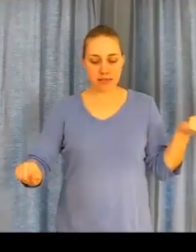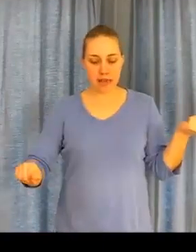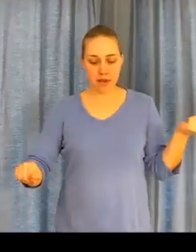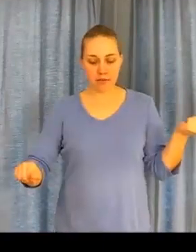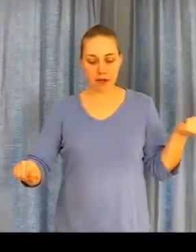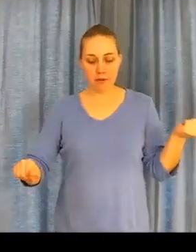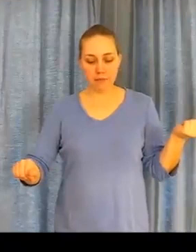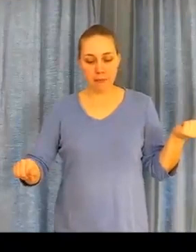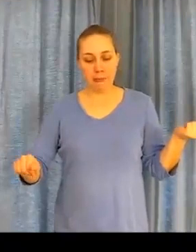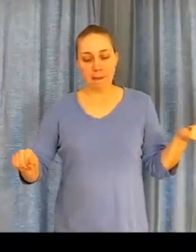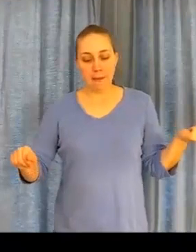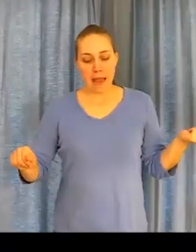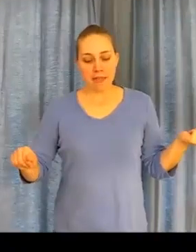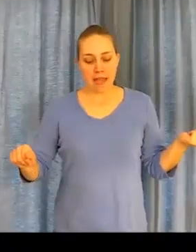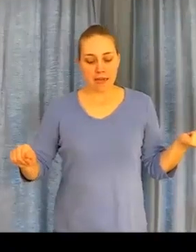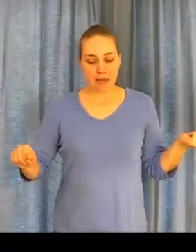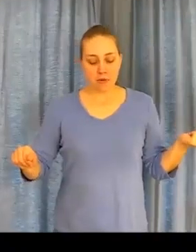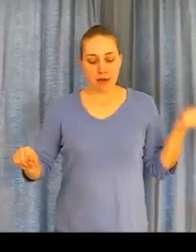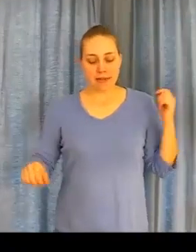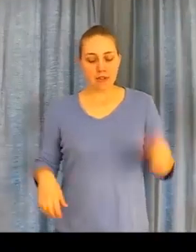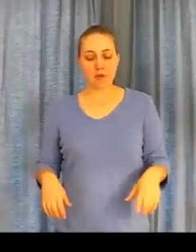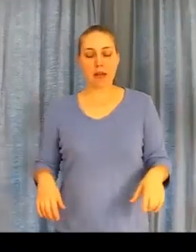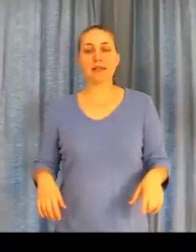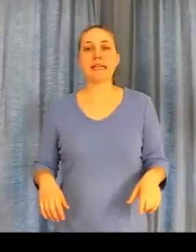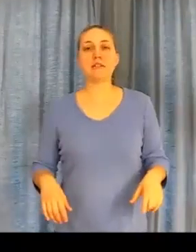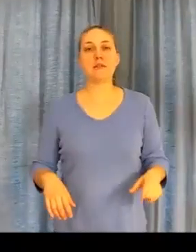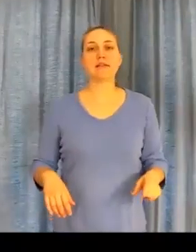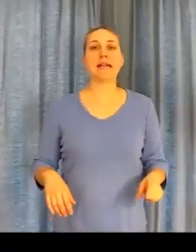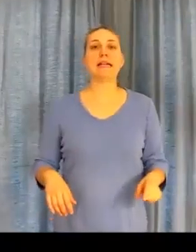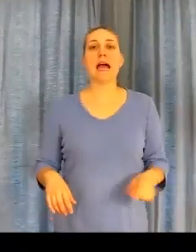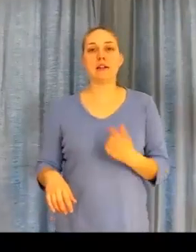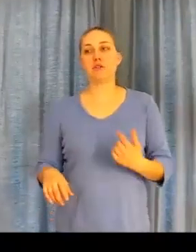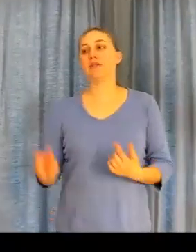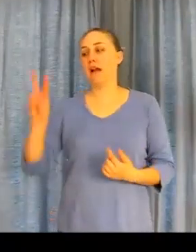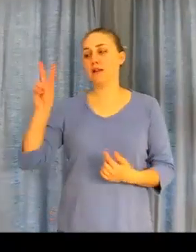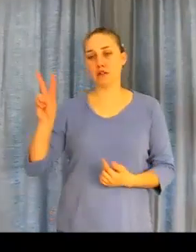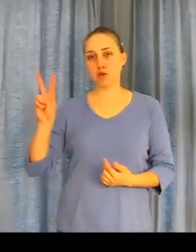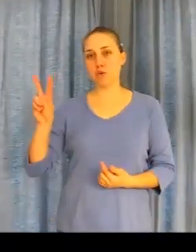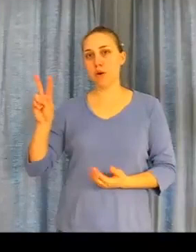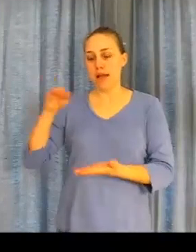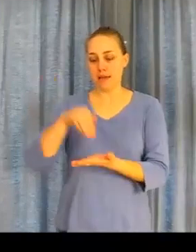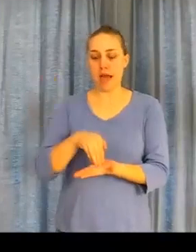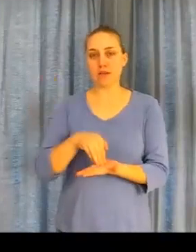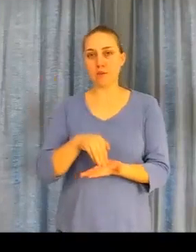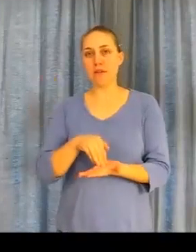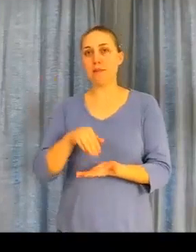South Africa. And then it says 2000 AD, 2000 AD. I choose to sign the 2 and the 1000. We've done that